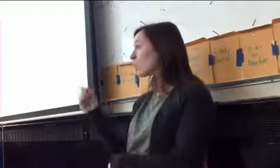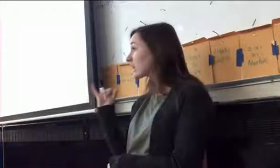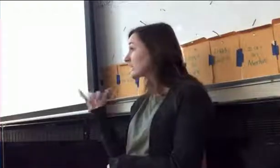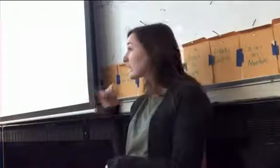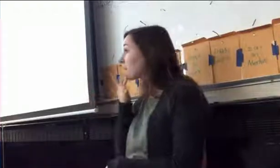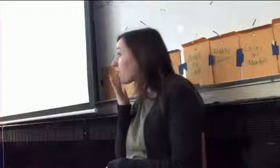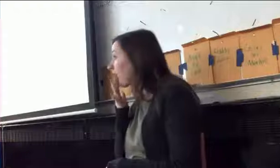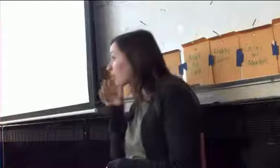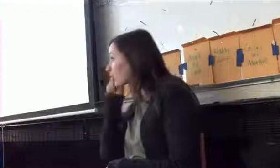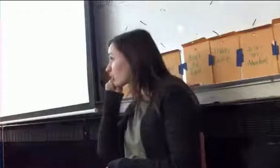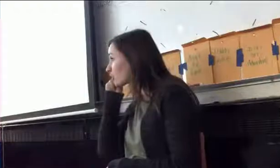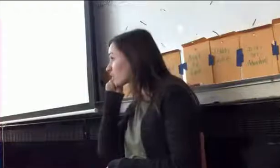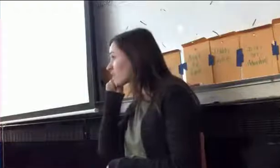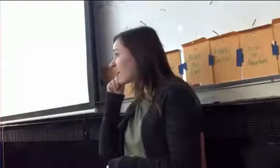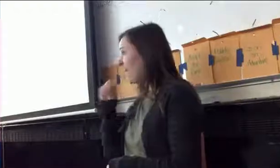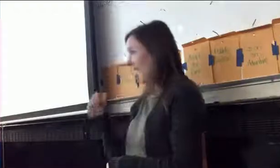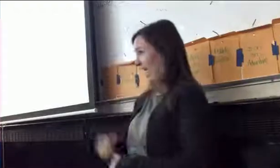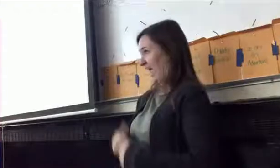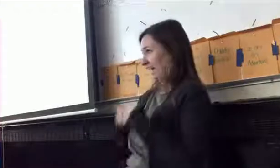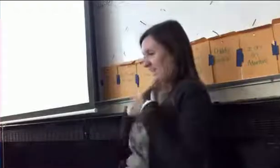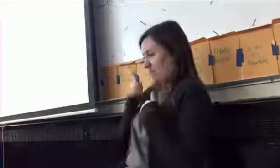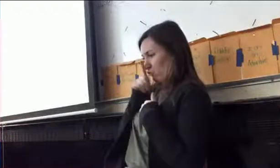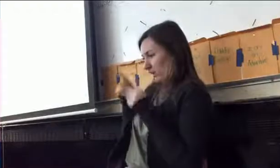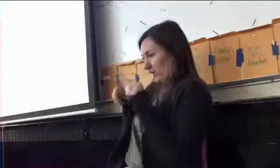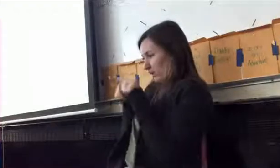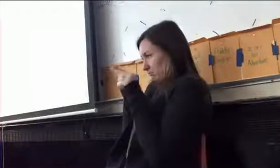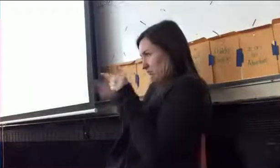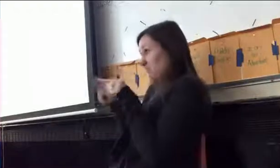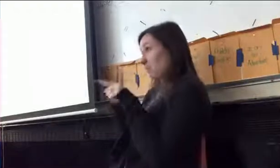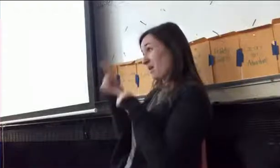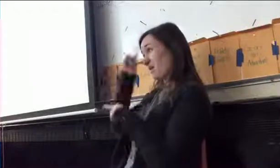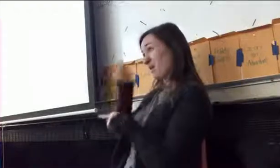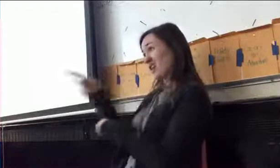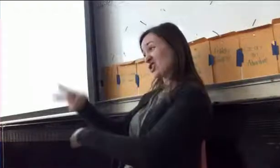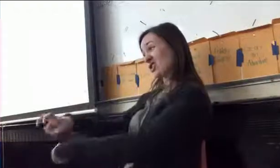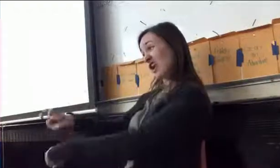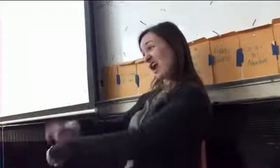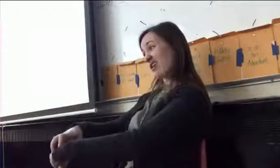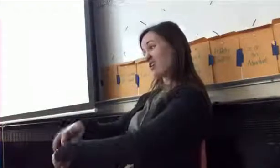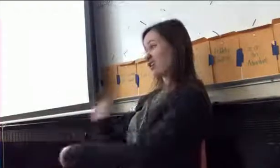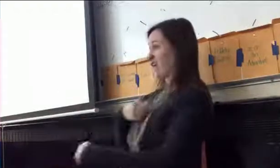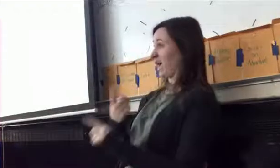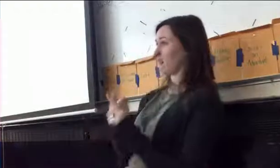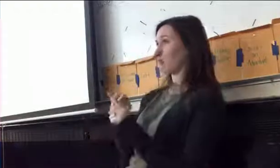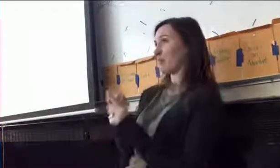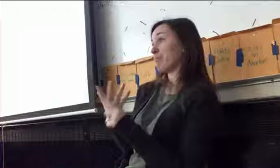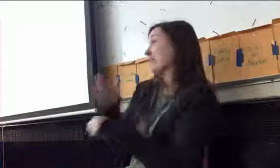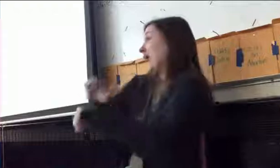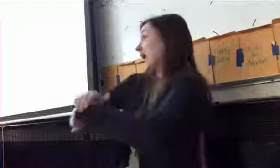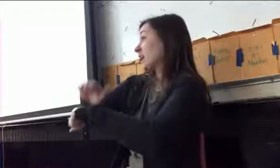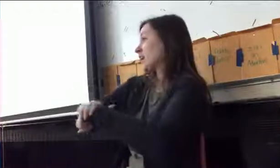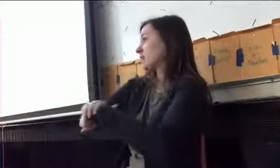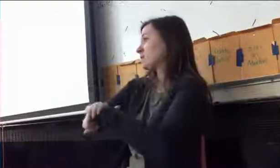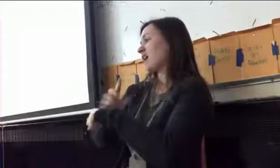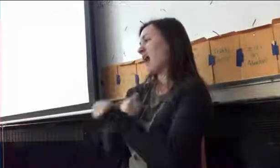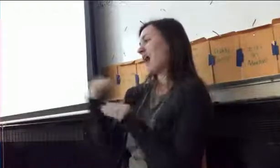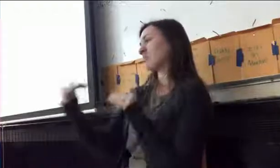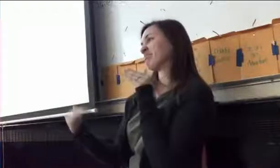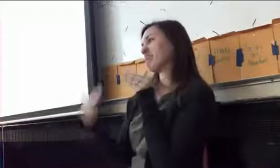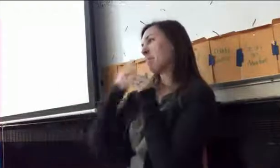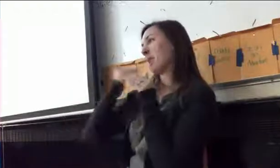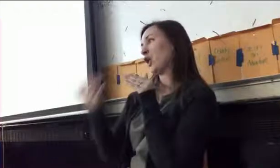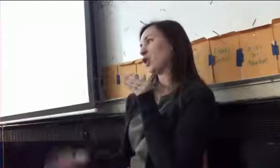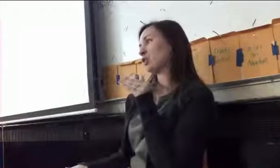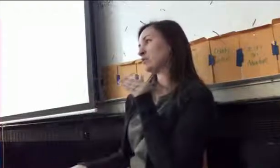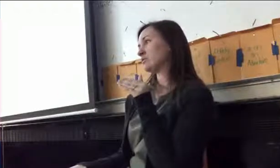color and don't live that far apart, because you are Irish and I came from, let's say, England, you are biologically less than